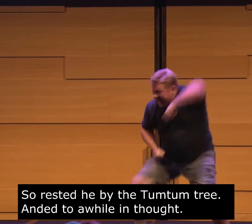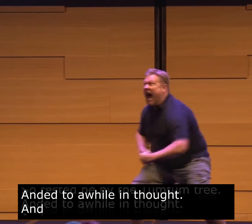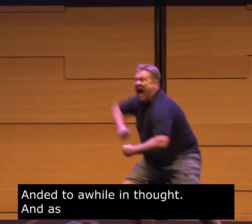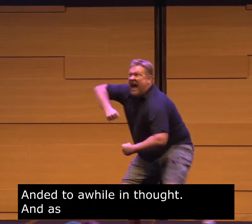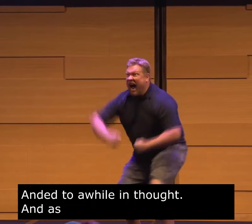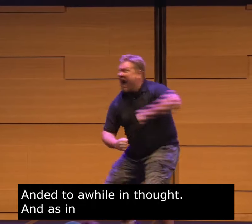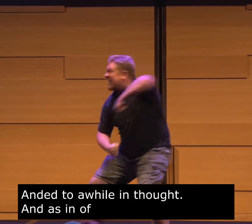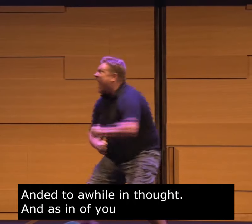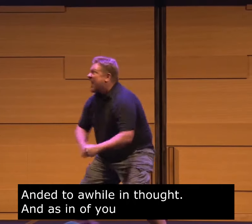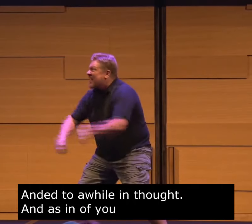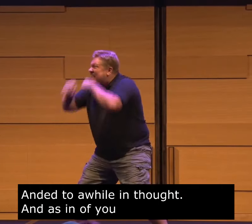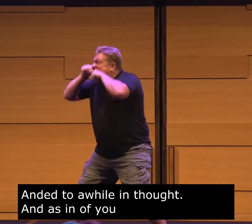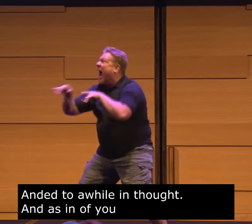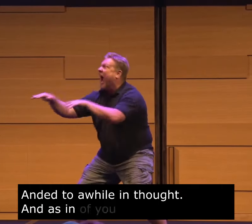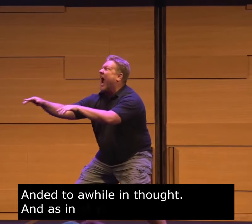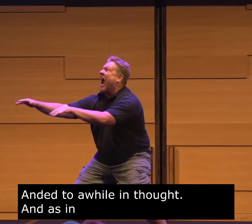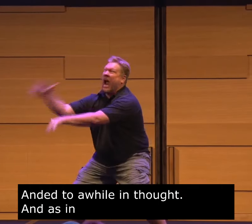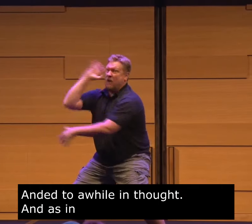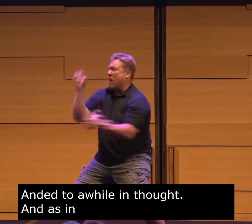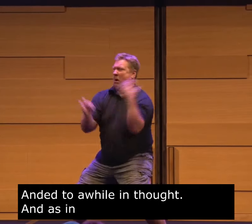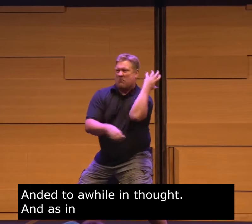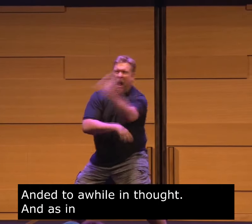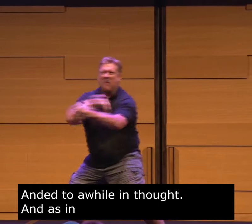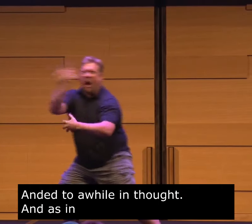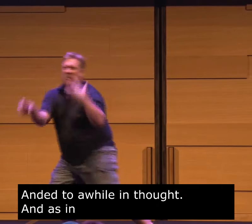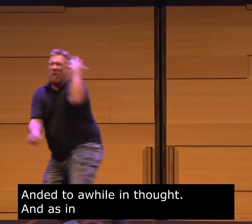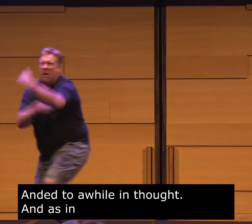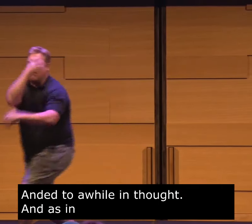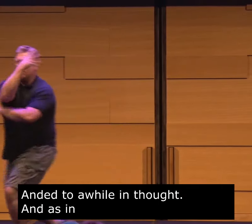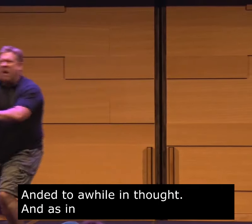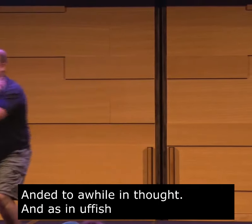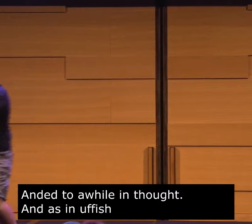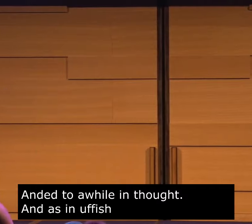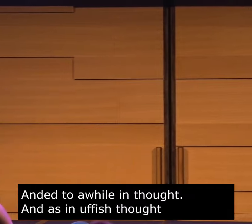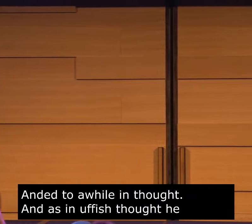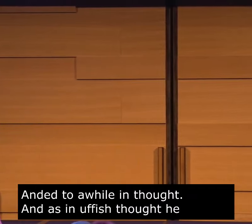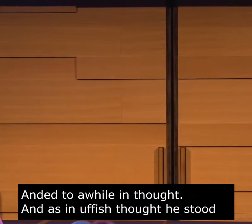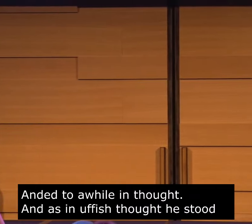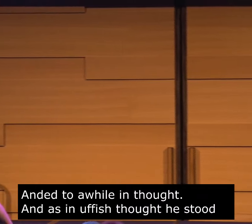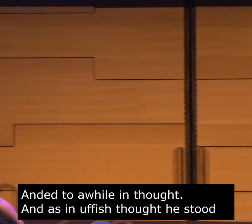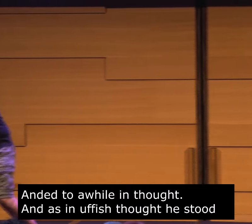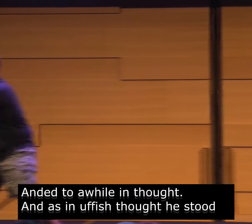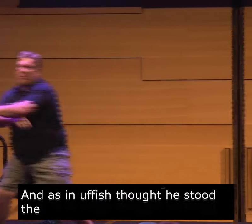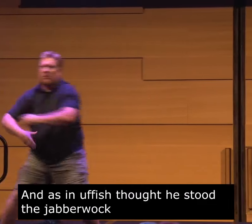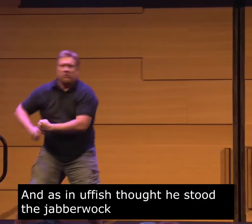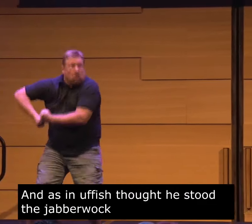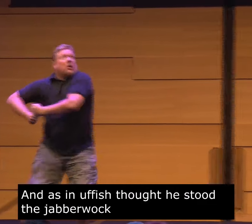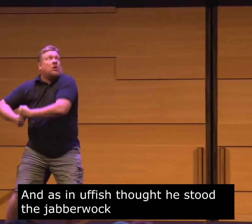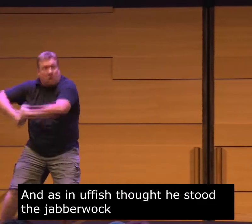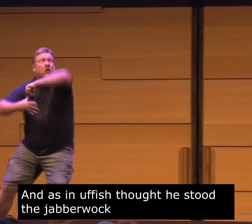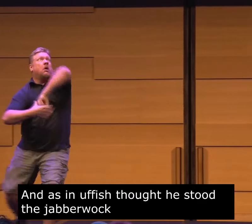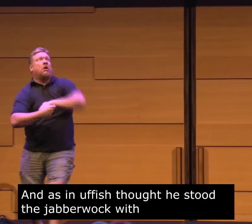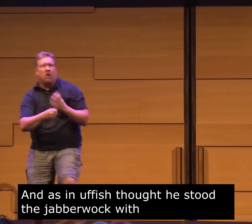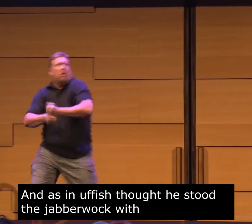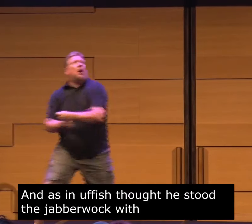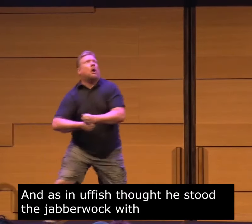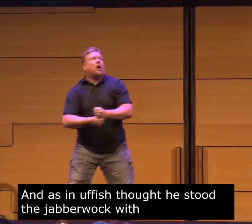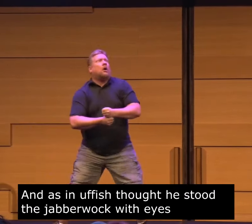And as in uffish thought he stood, the Jabberwock with eyes of flame came whiffling through the tuggly